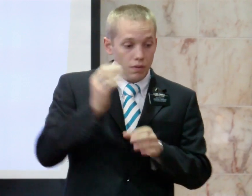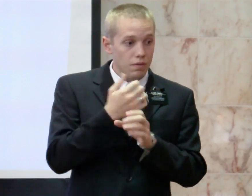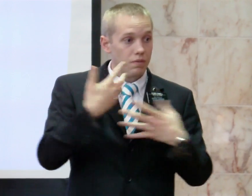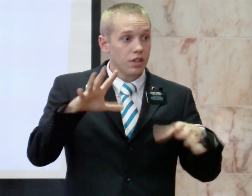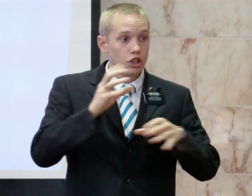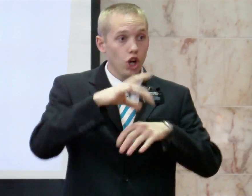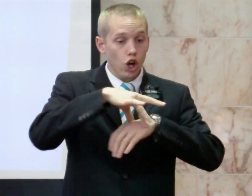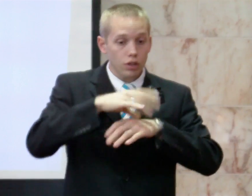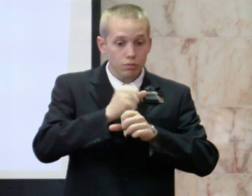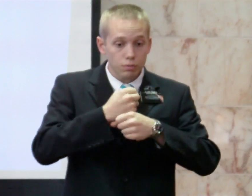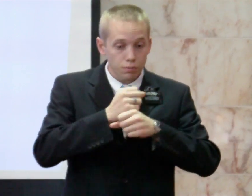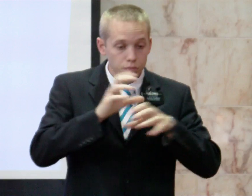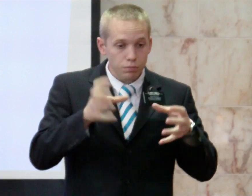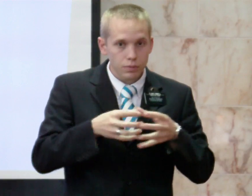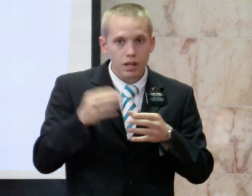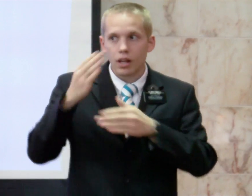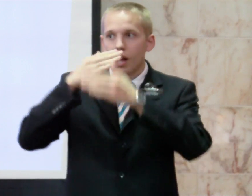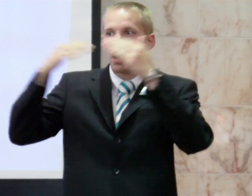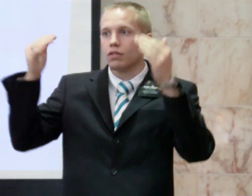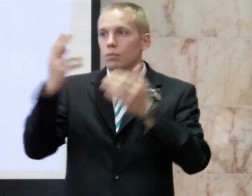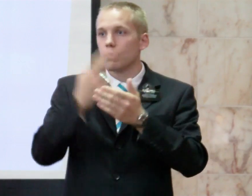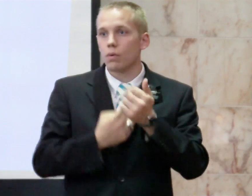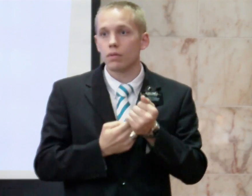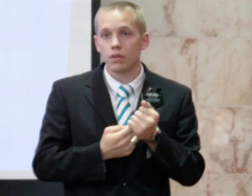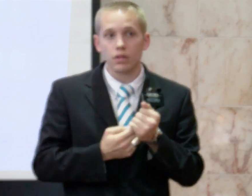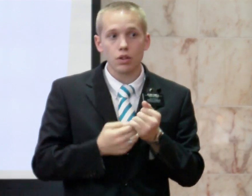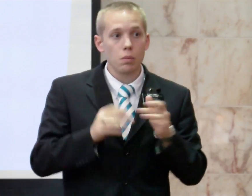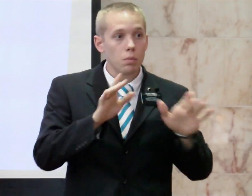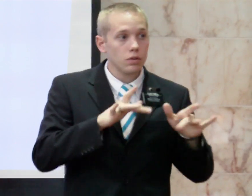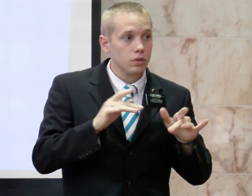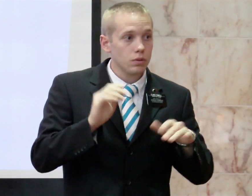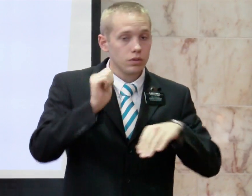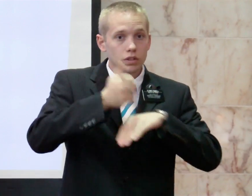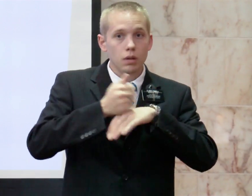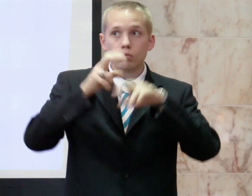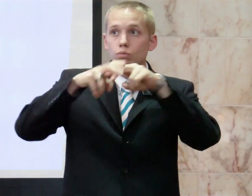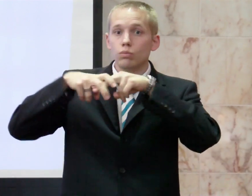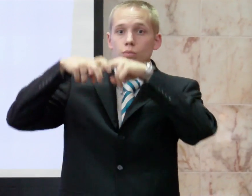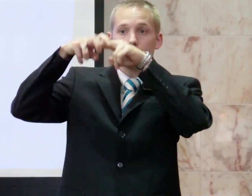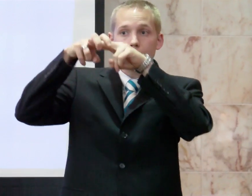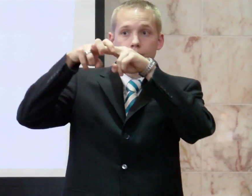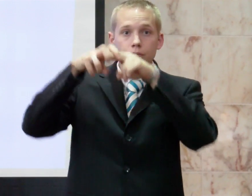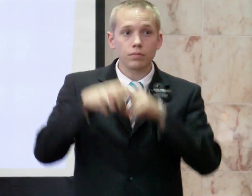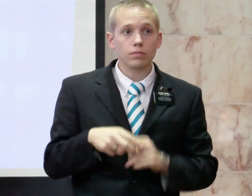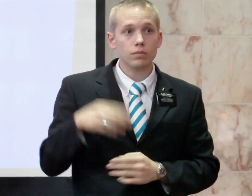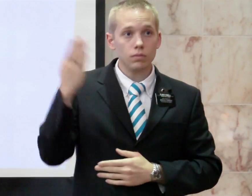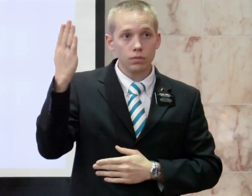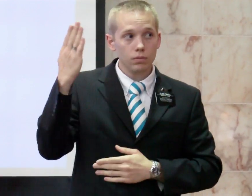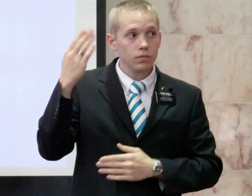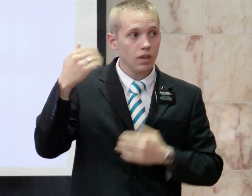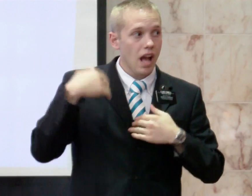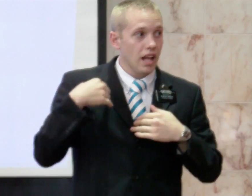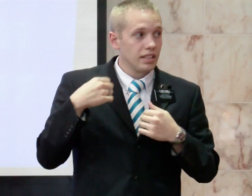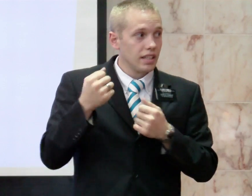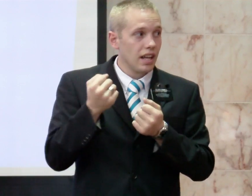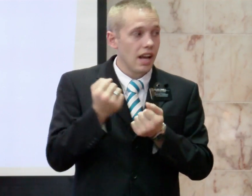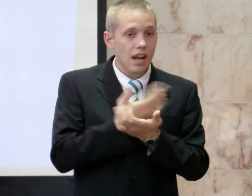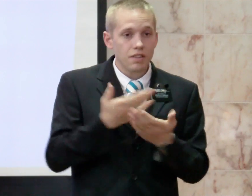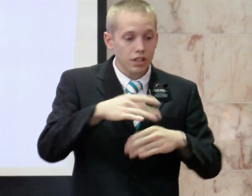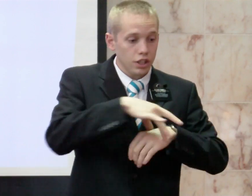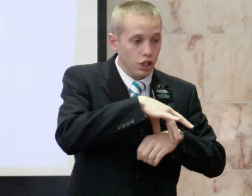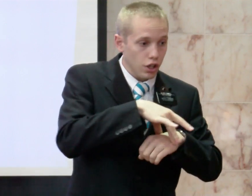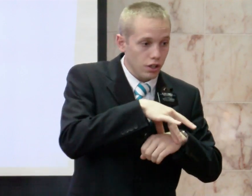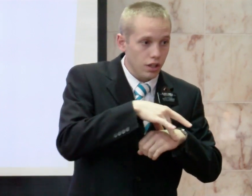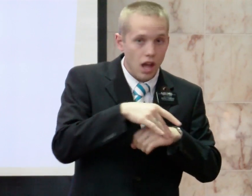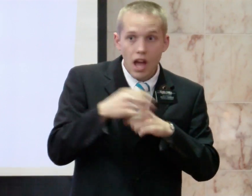earth and the high heavens, the all-merciful settled on the throne. To him belongs whatever is on the